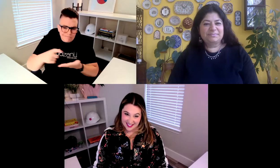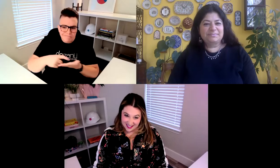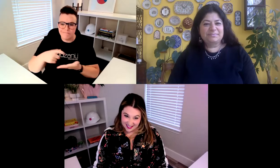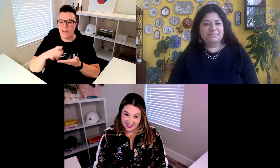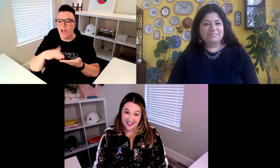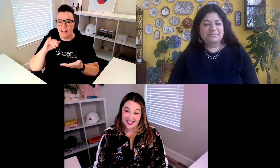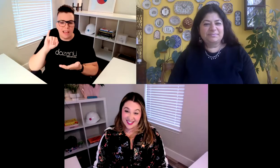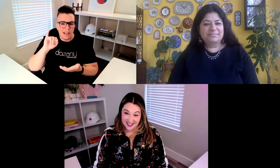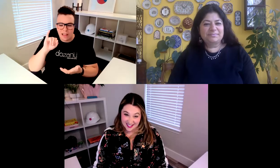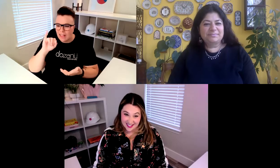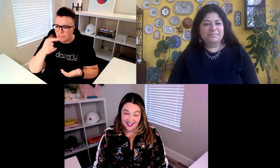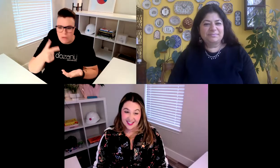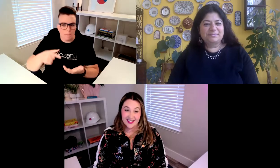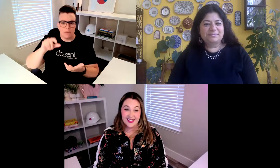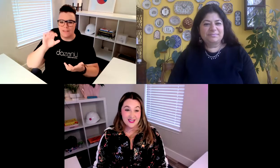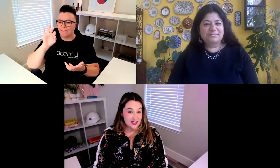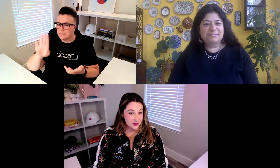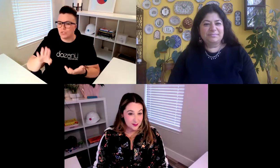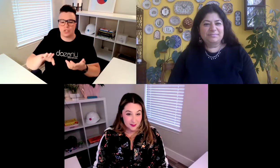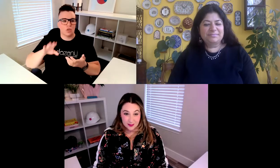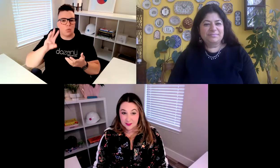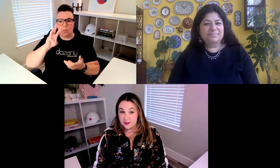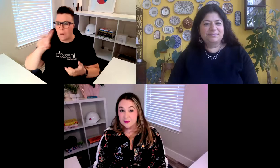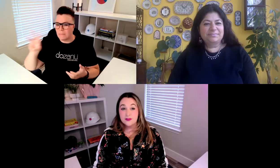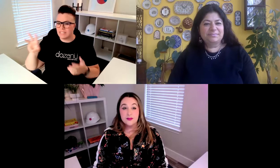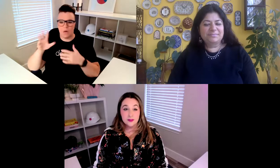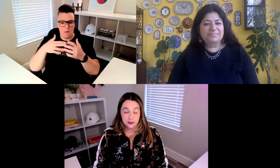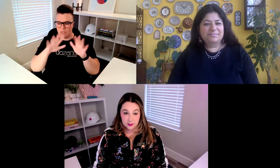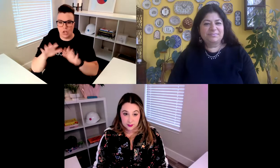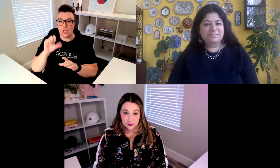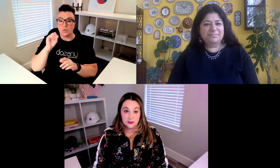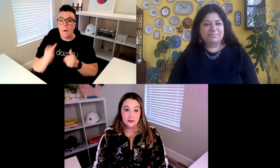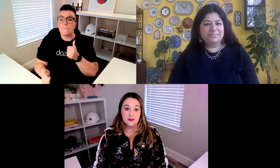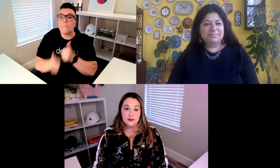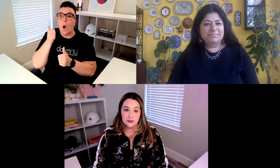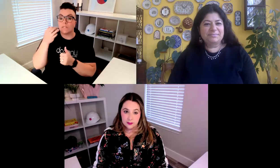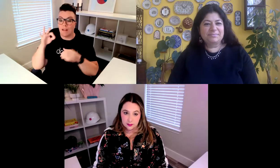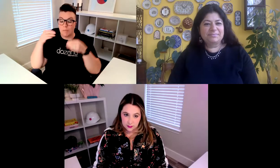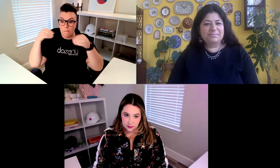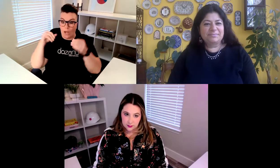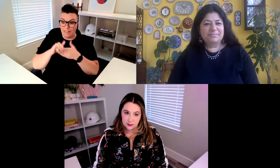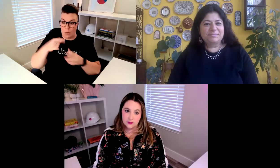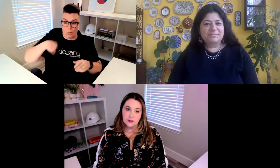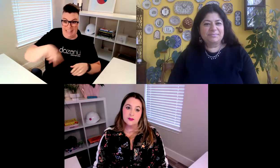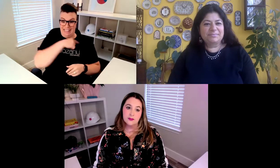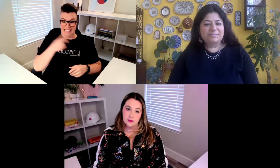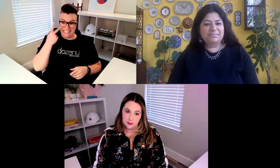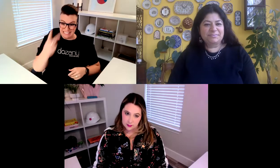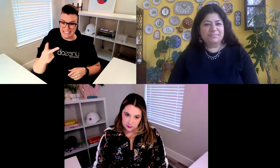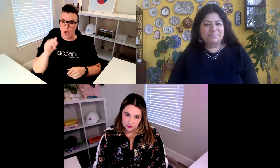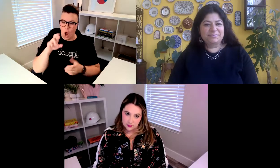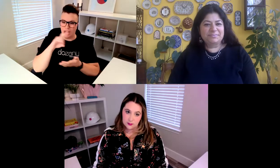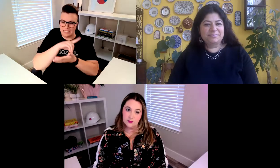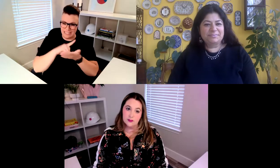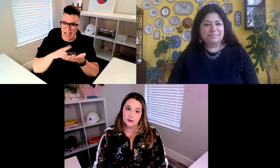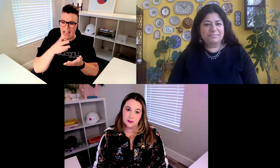marketing industry know they need to market to women because they're using Instagram, Facebook, social media, websites, different research tactics